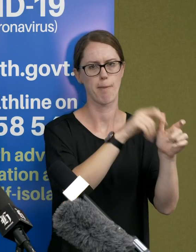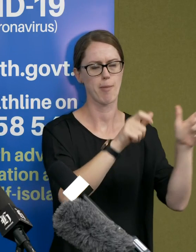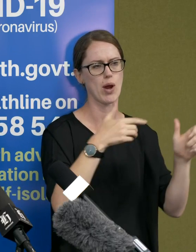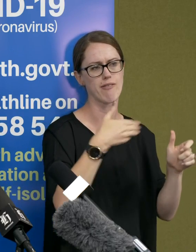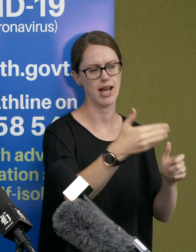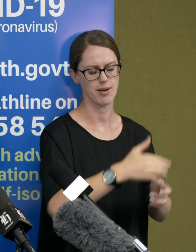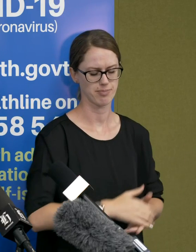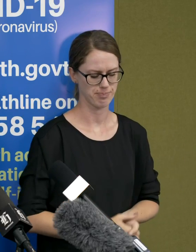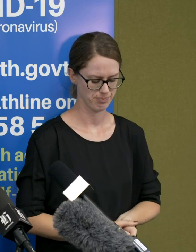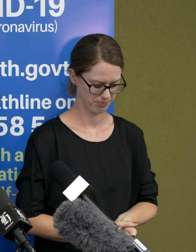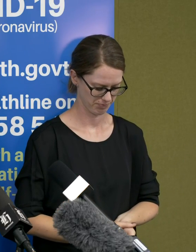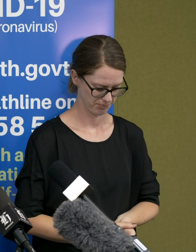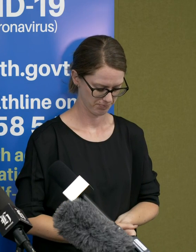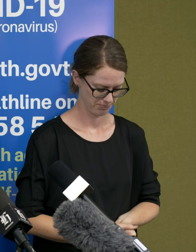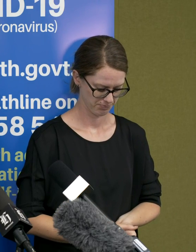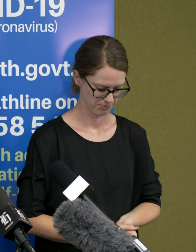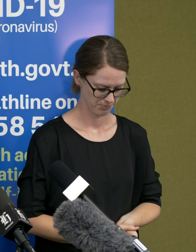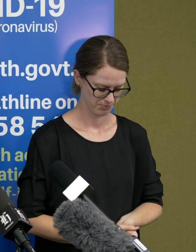day.